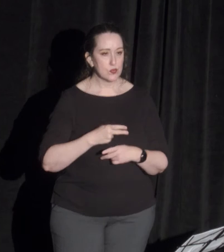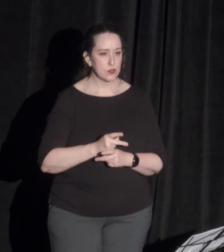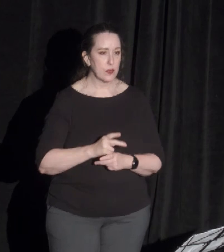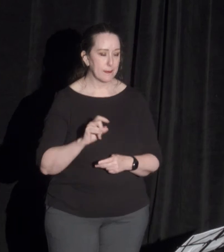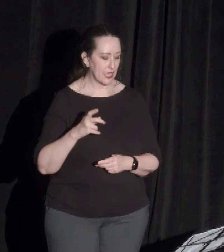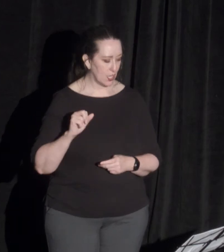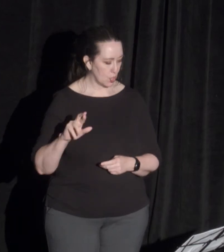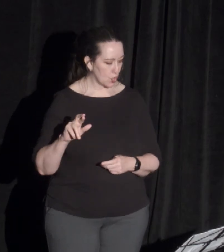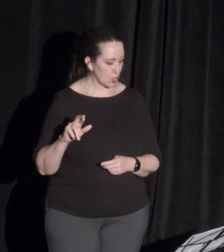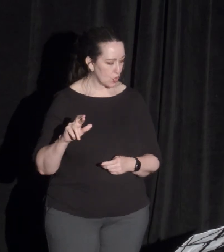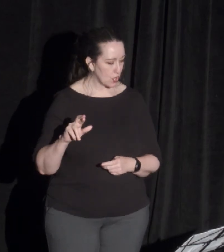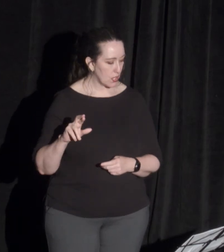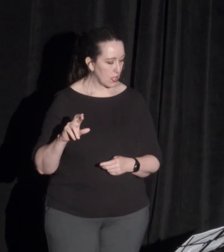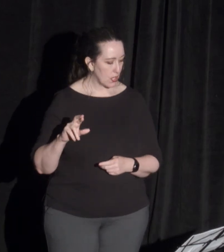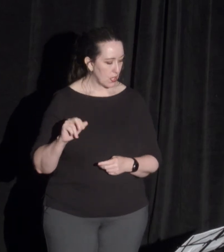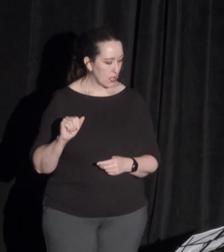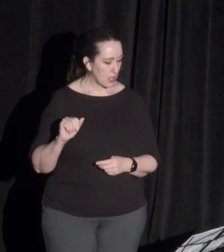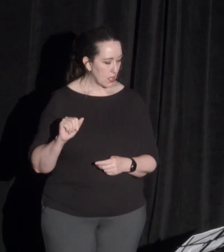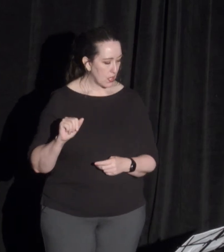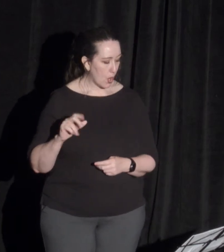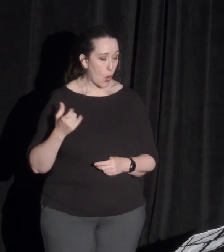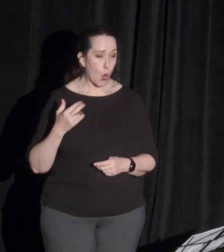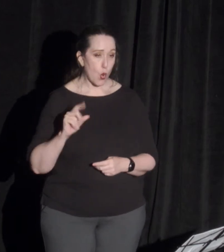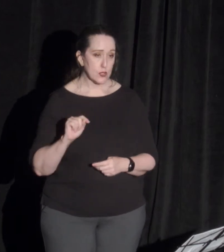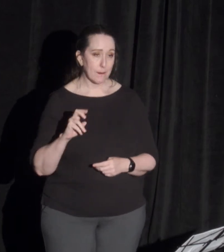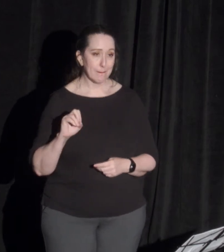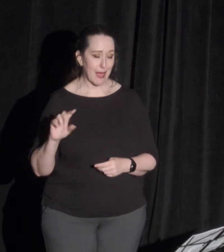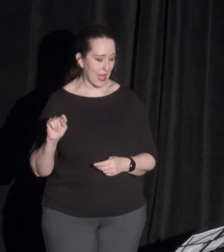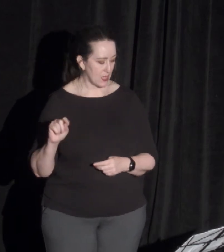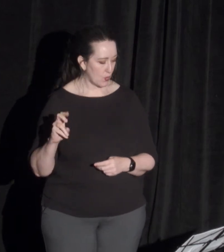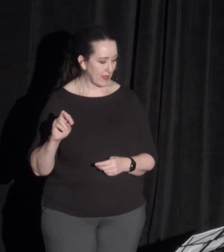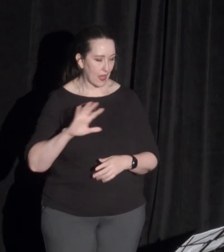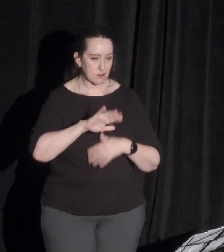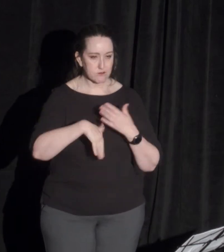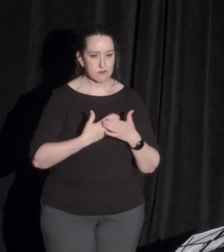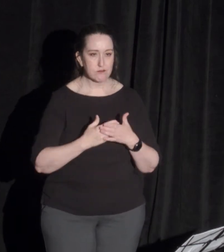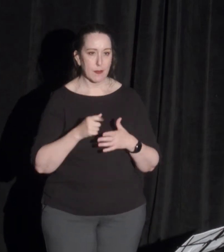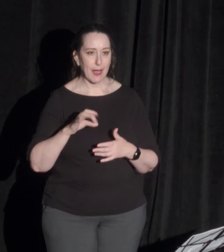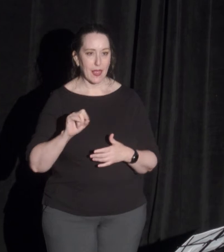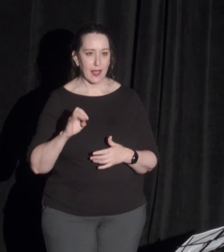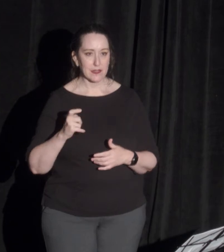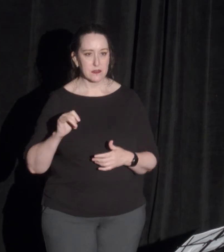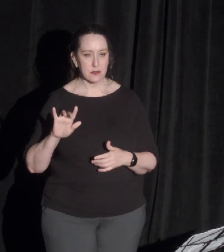Beravesh, host Matt Dovey, and the entire Podcastle team.